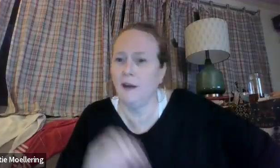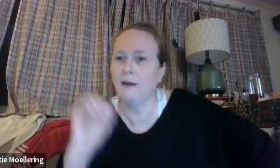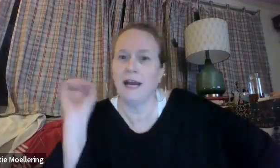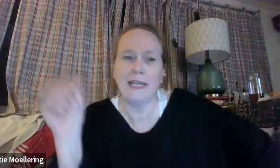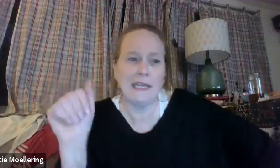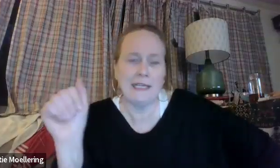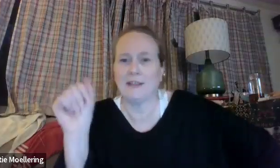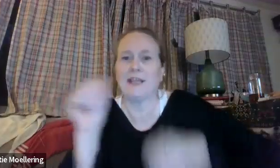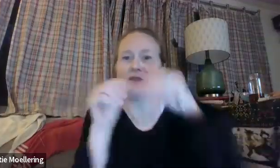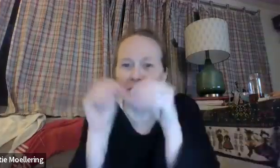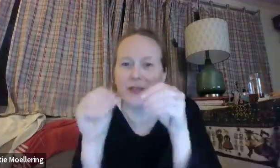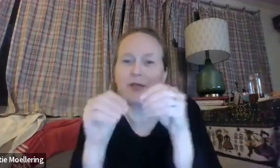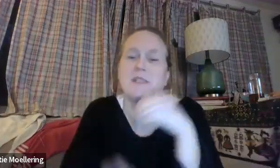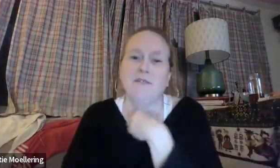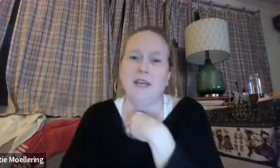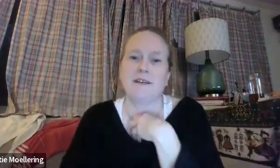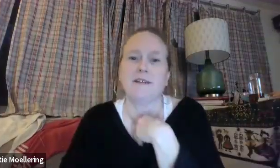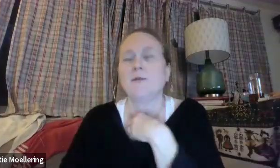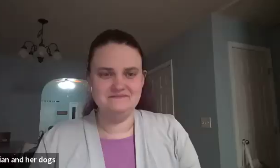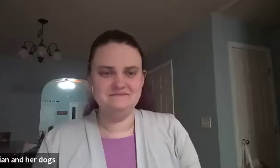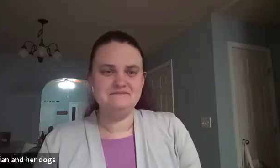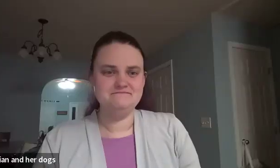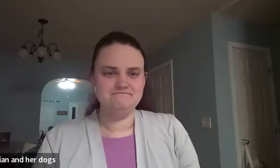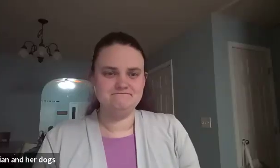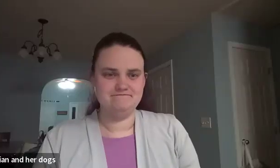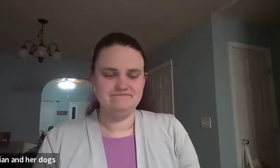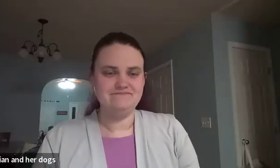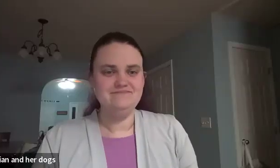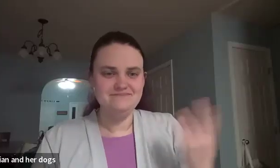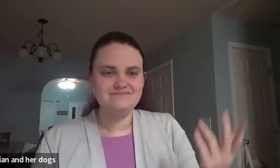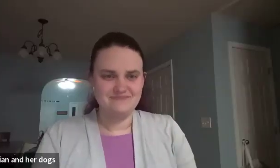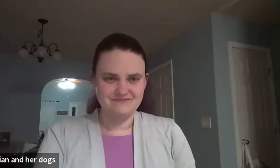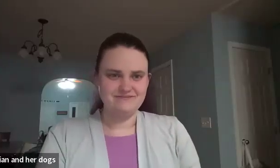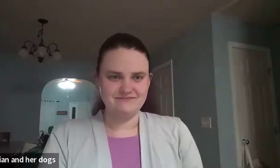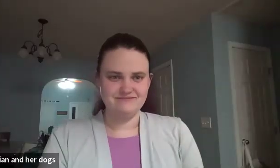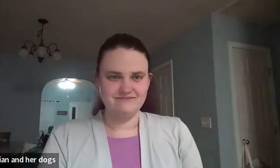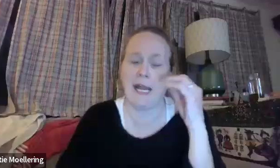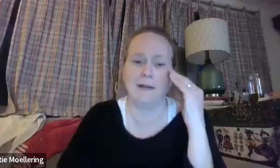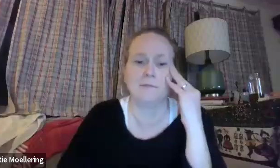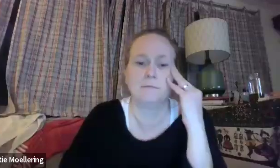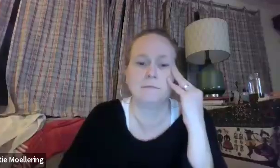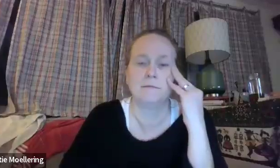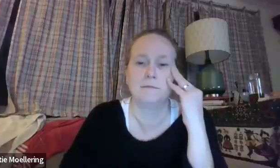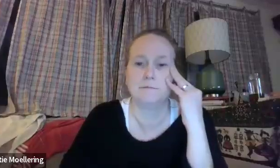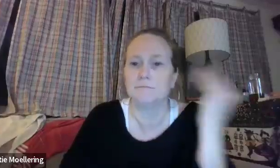cheetah, hyena, like very specific. Well, hyena's not Hmm. a good one, but there's not like a snow leopard sign.